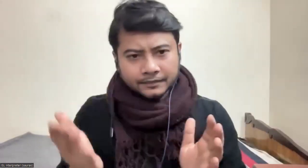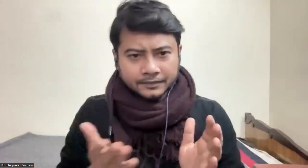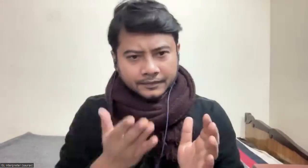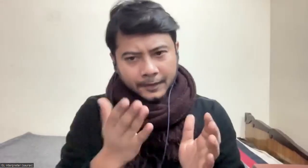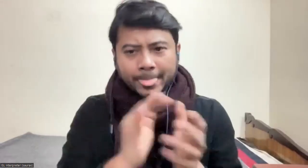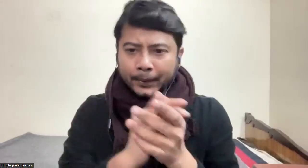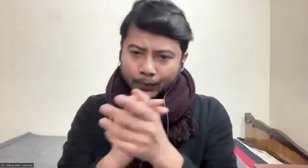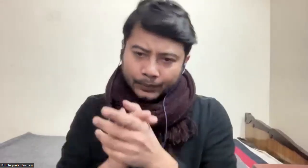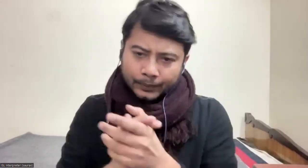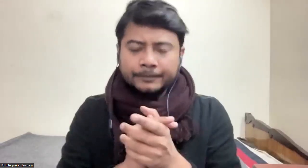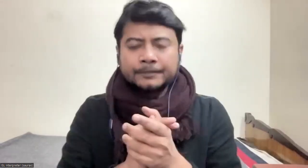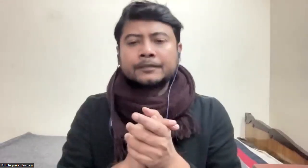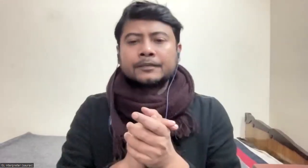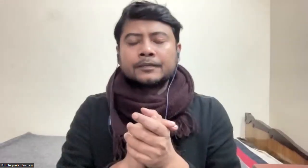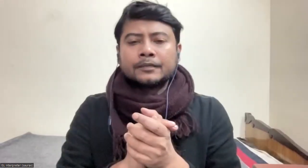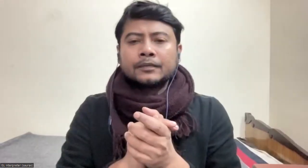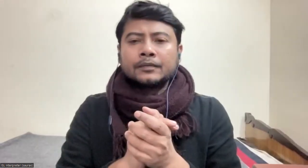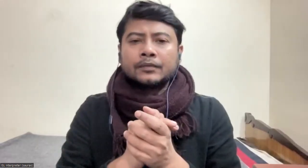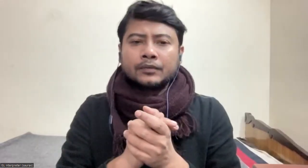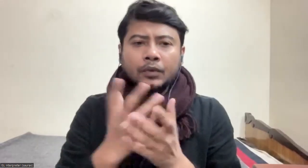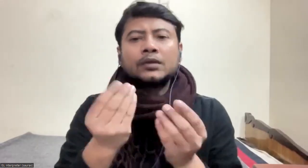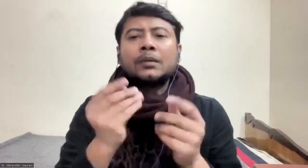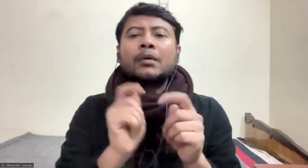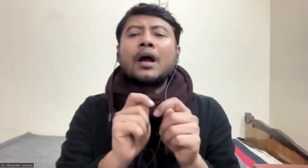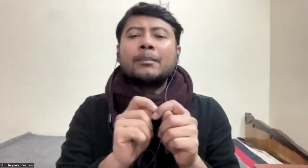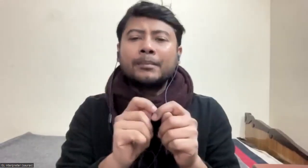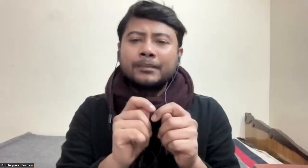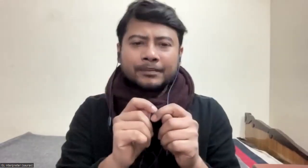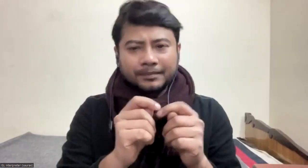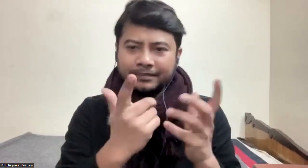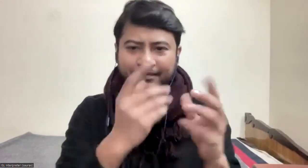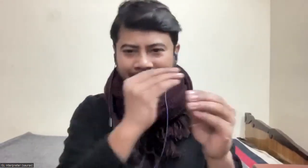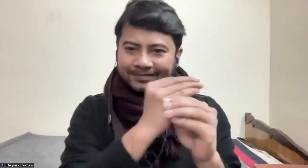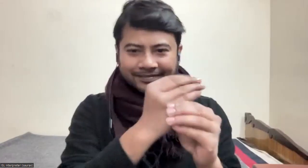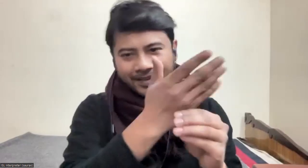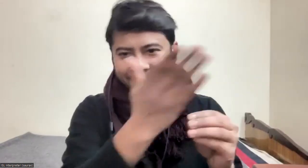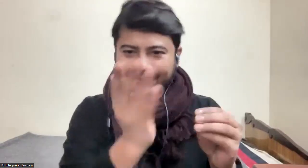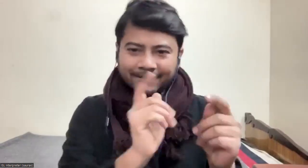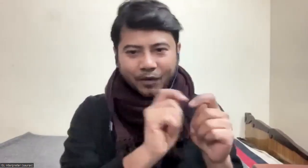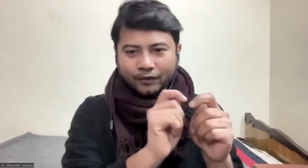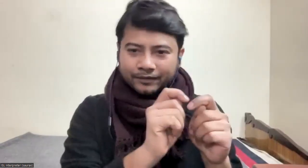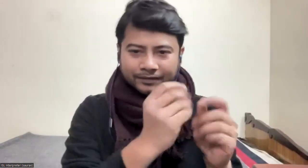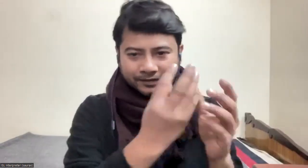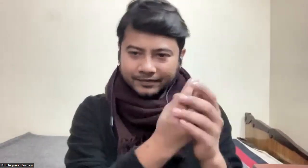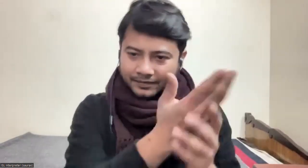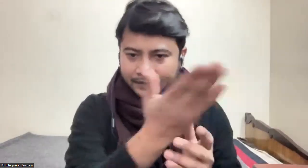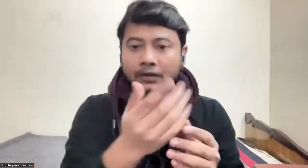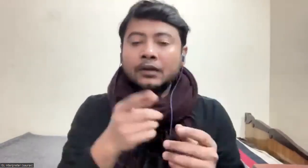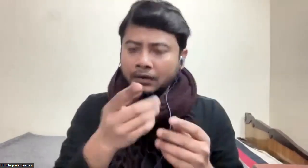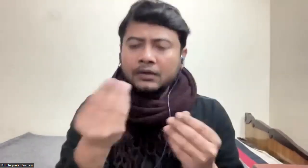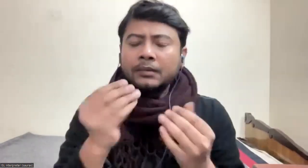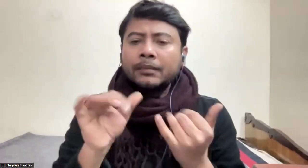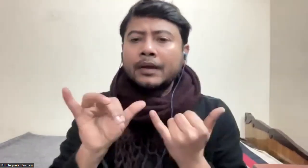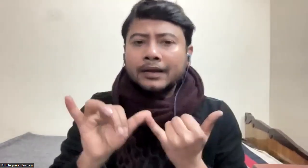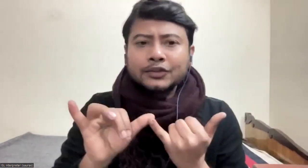are connected to ISKCON and you are attending classes and you are you are learning a lot of good